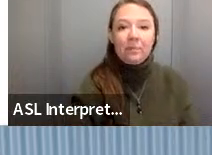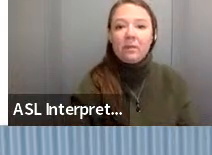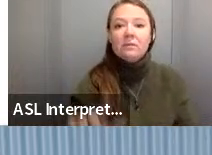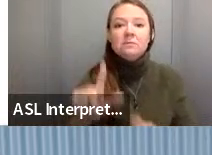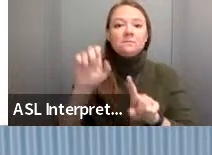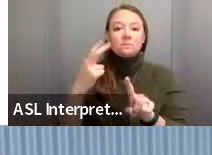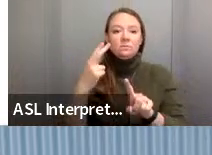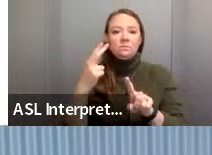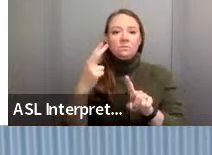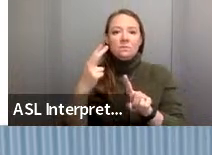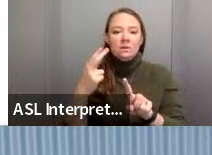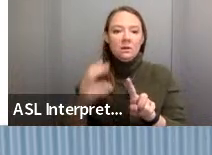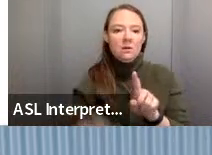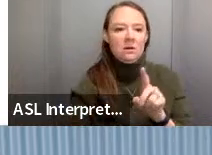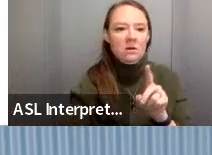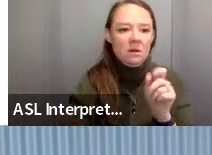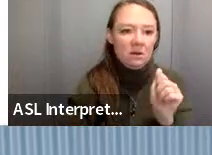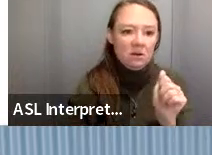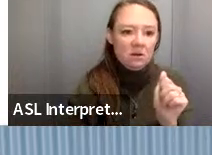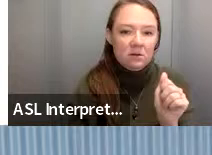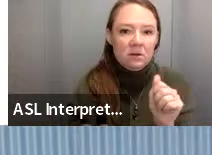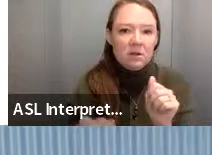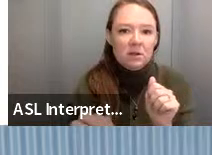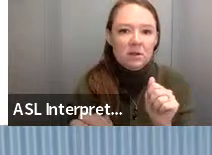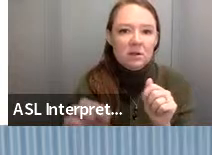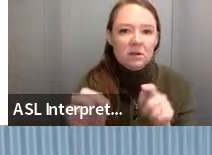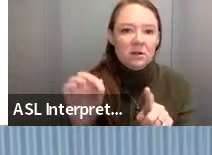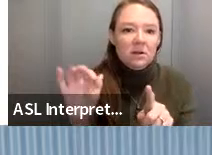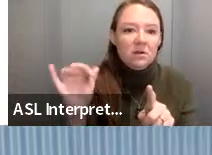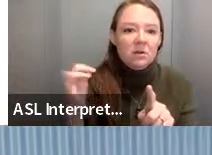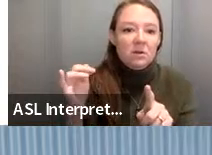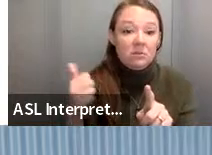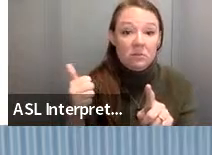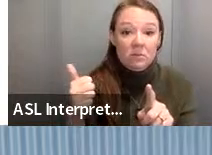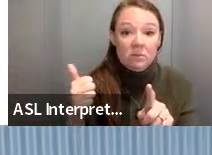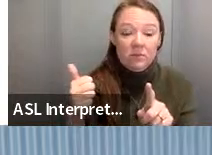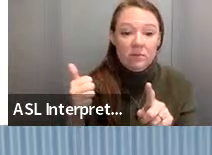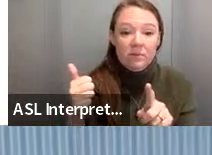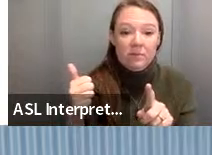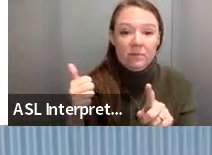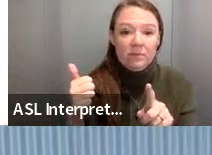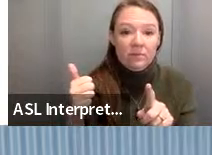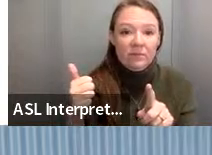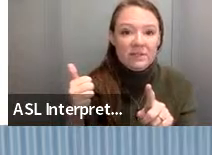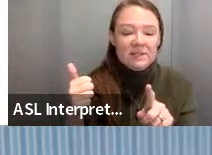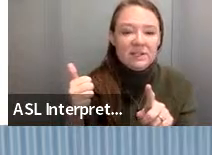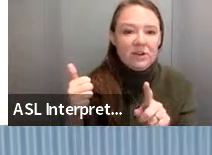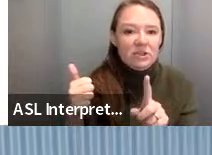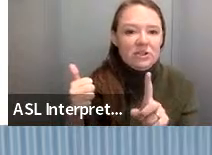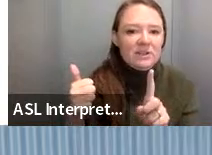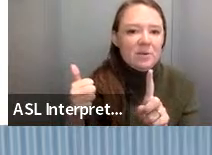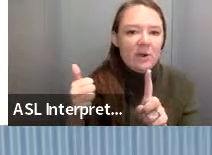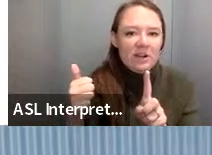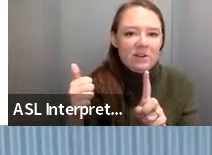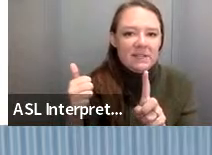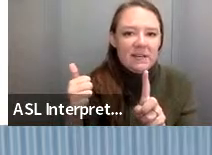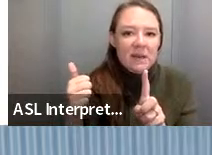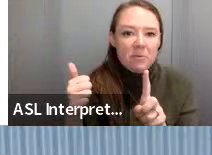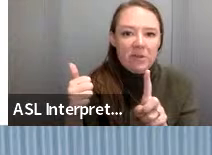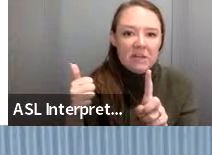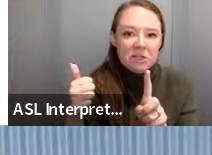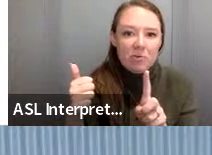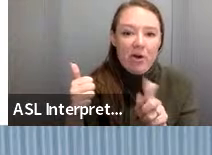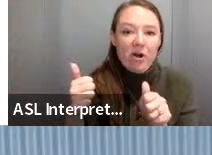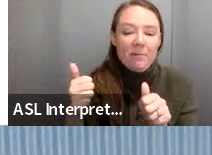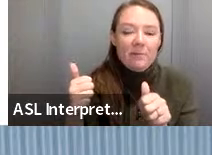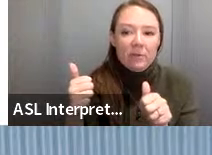two things. I know that we're not at the question or discussion part of the presentation yet. This is Chris. Just a moment. I don't see